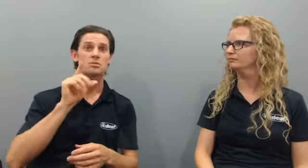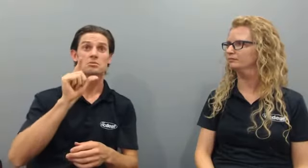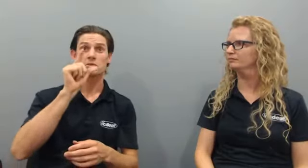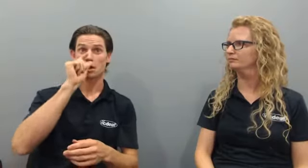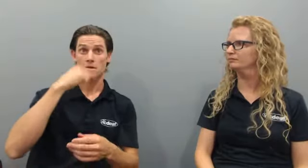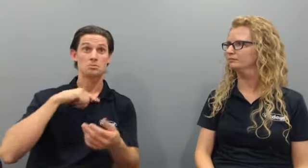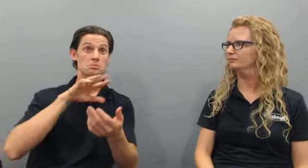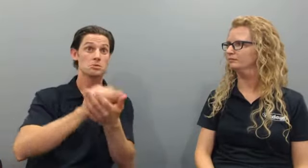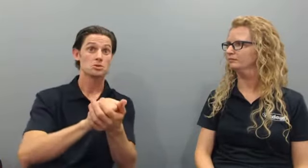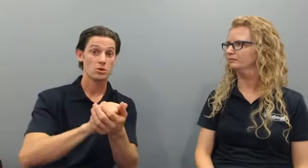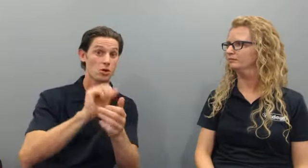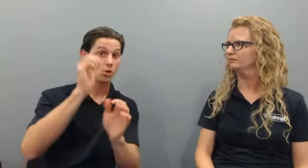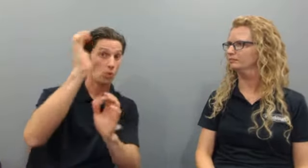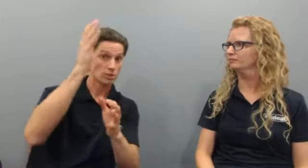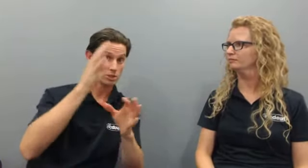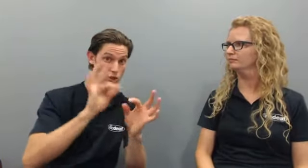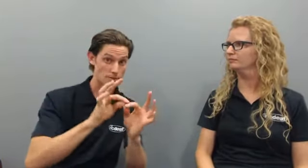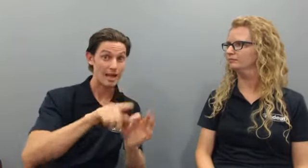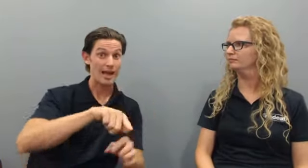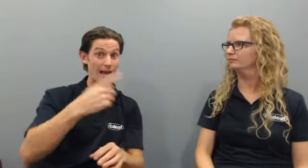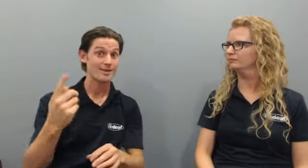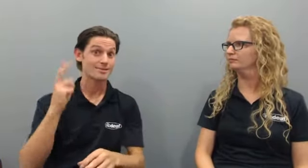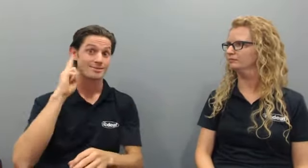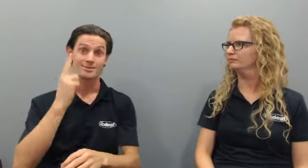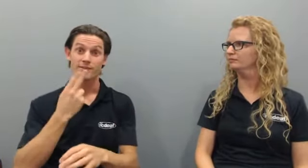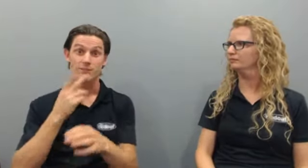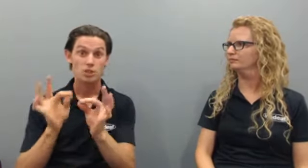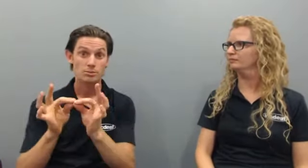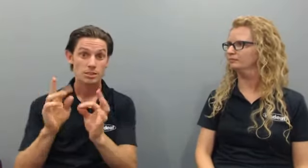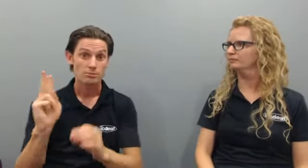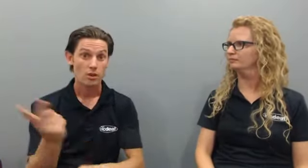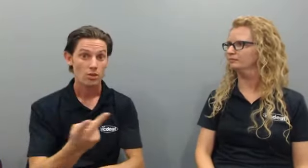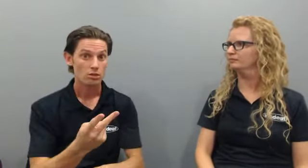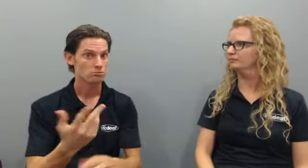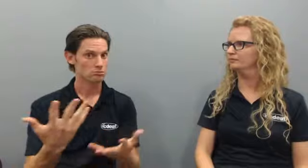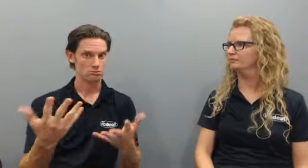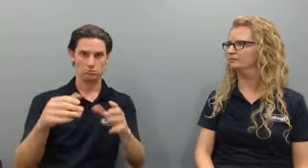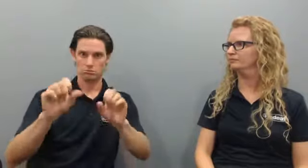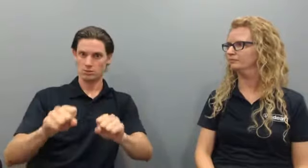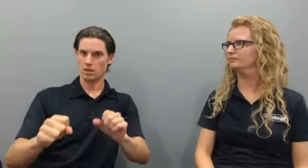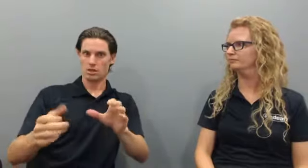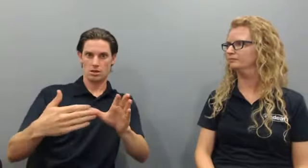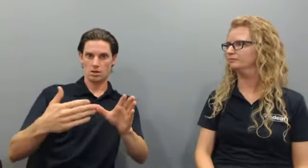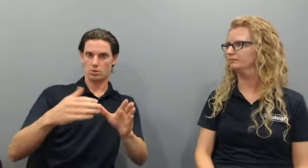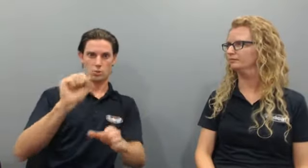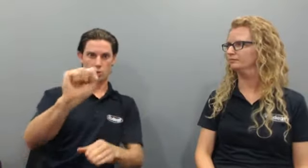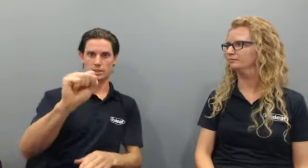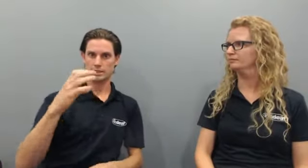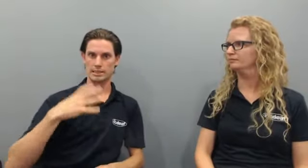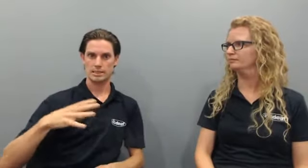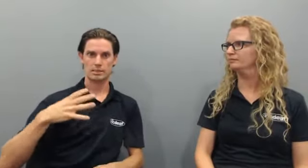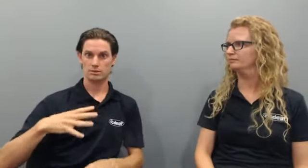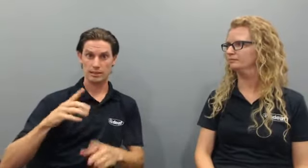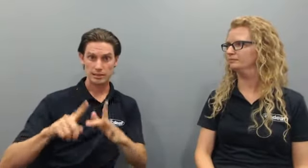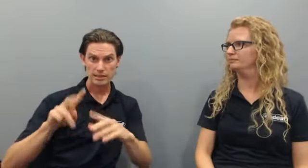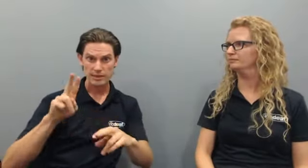question in those sessions if they can book Auslan interpreter and a deaf interpreter. And the answer is absolutely yes, depending